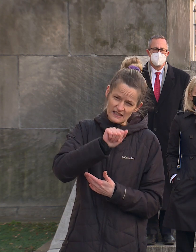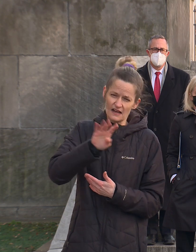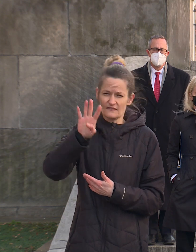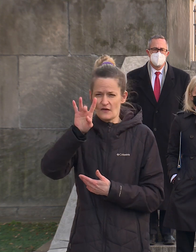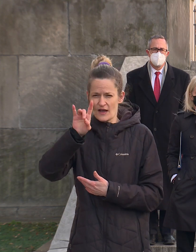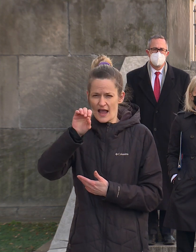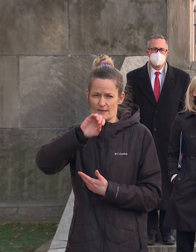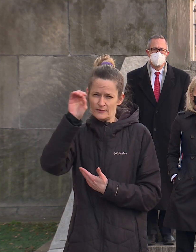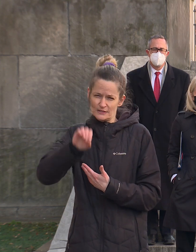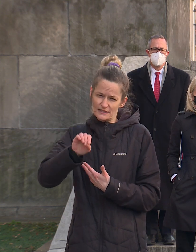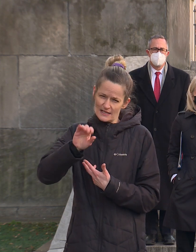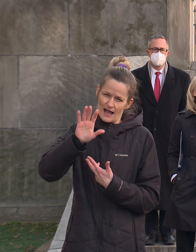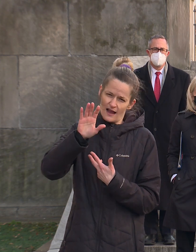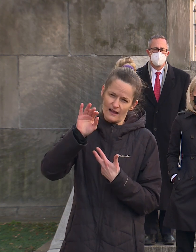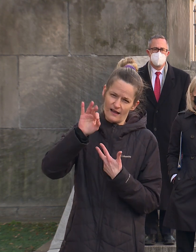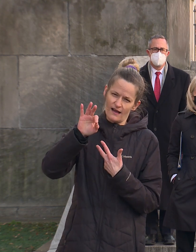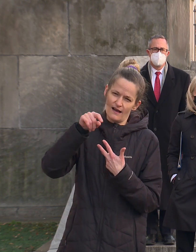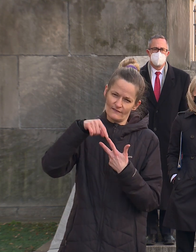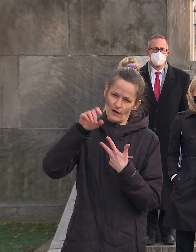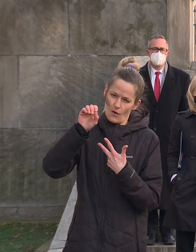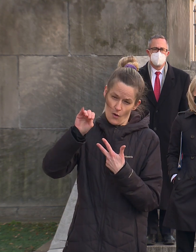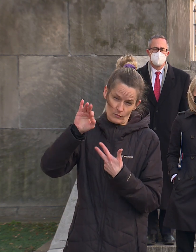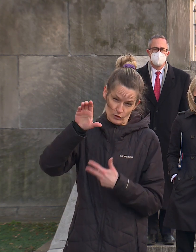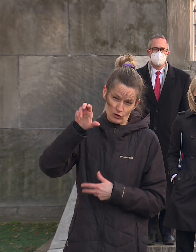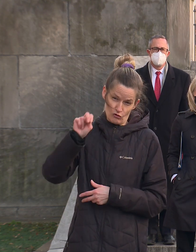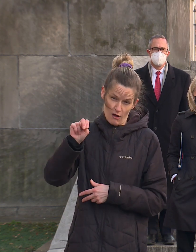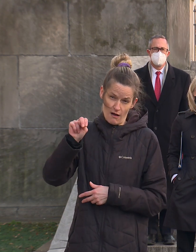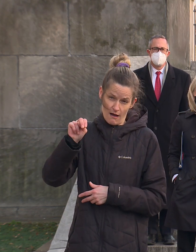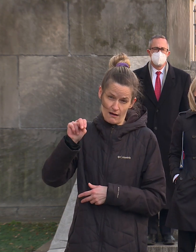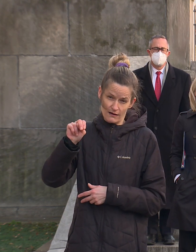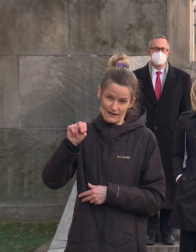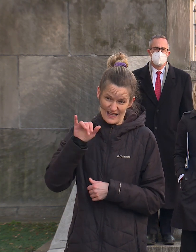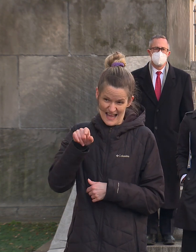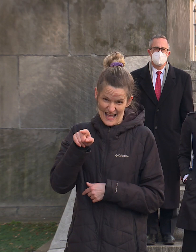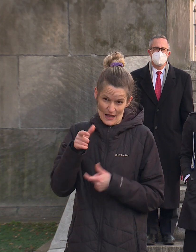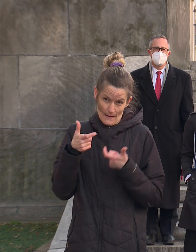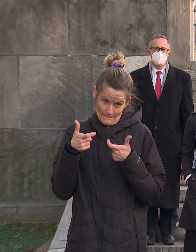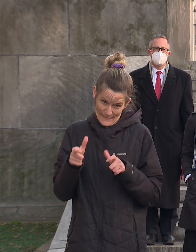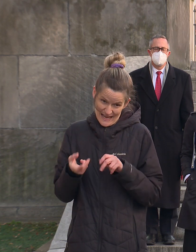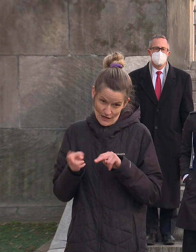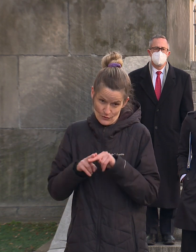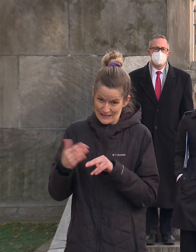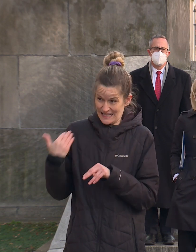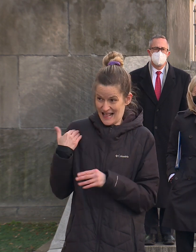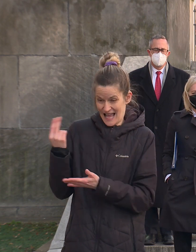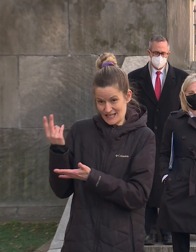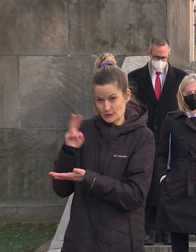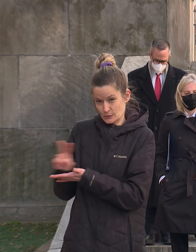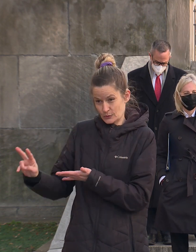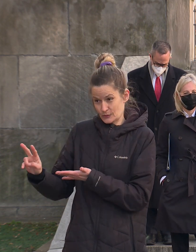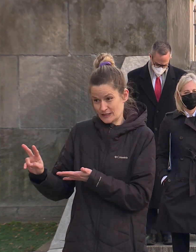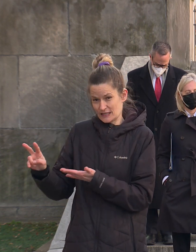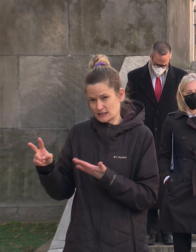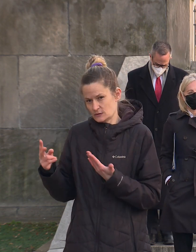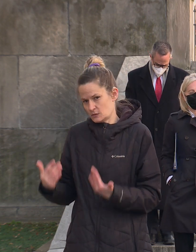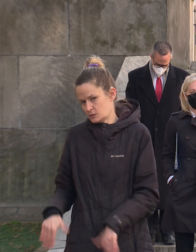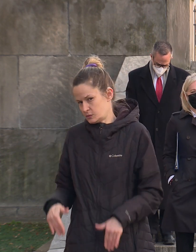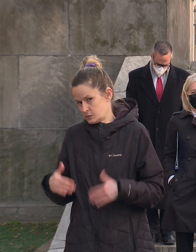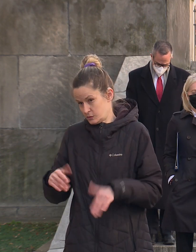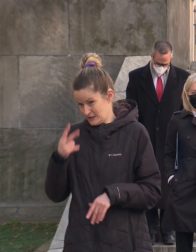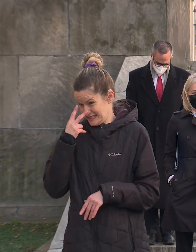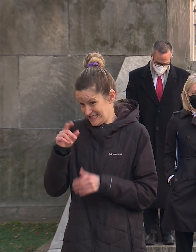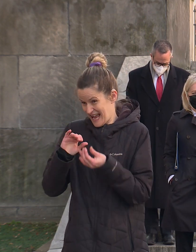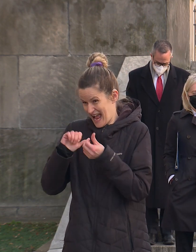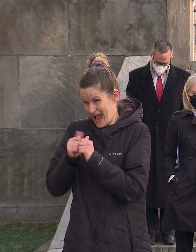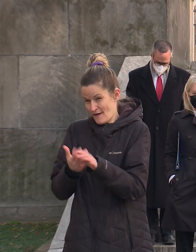been a significant increase over the last 2 weeks. So it does show you how quickly the new variant is